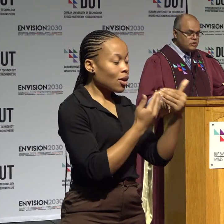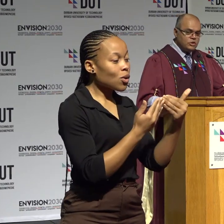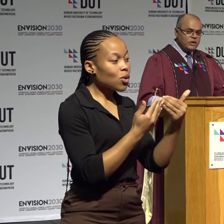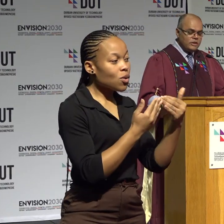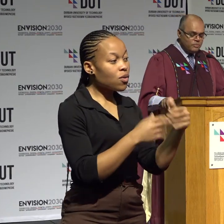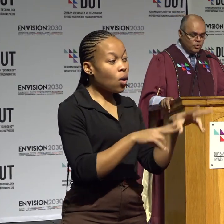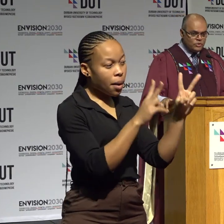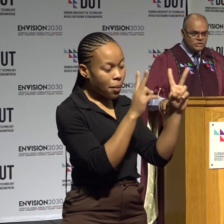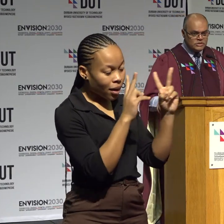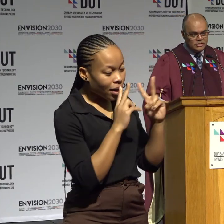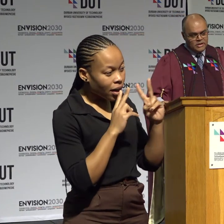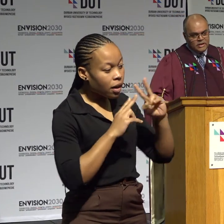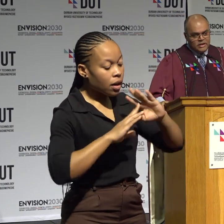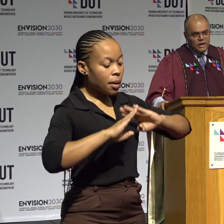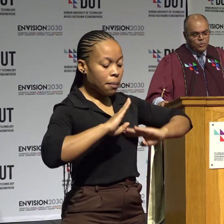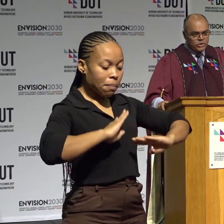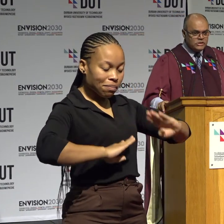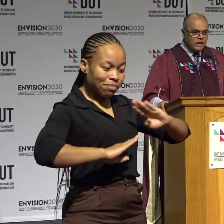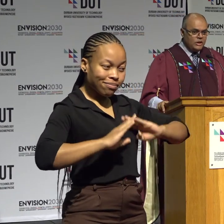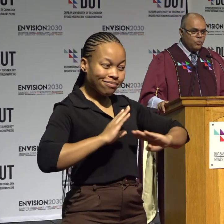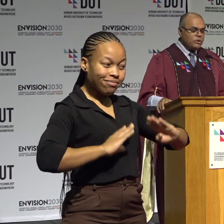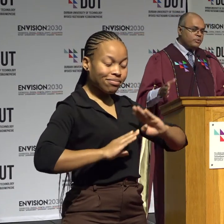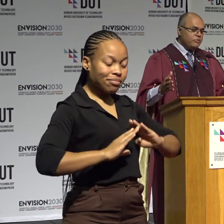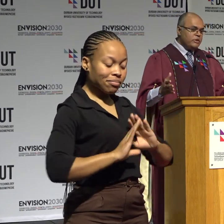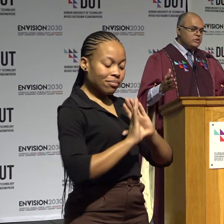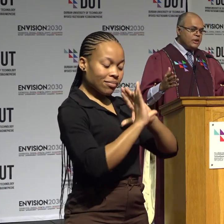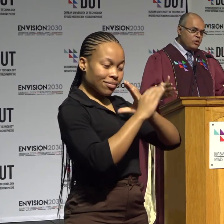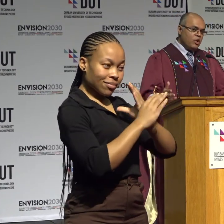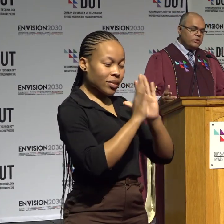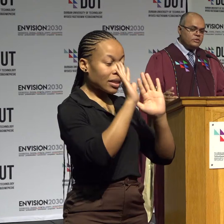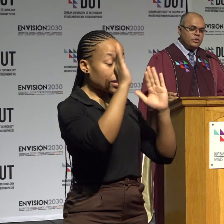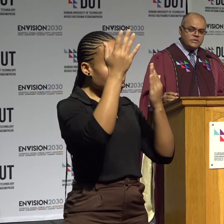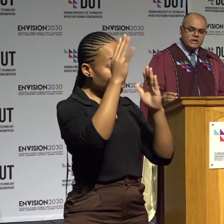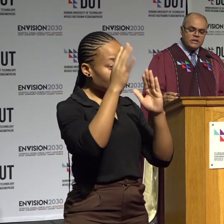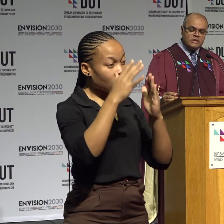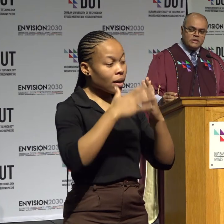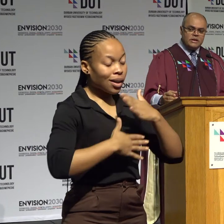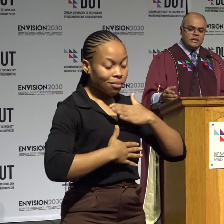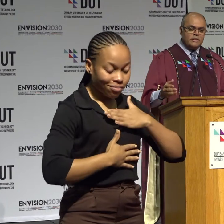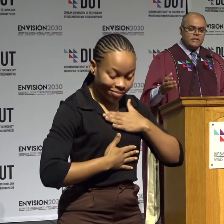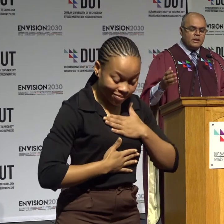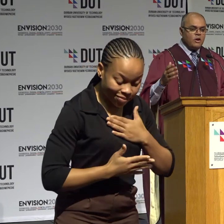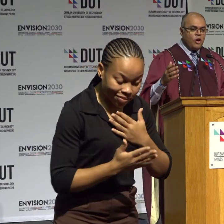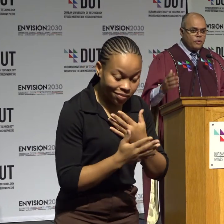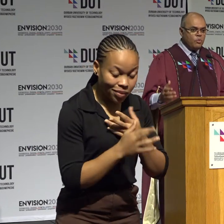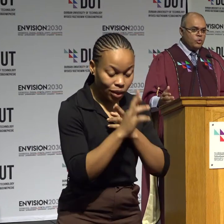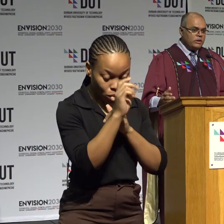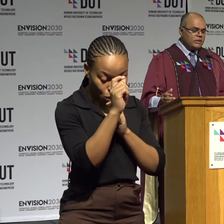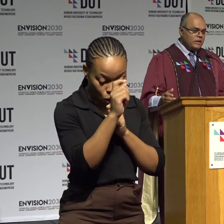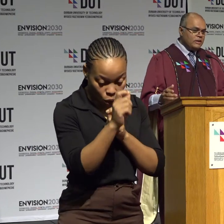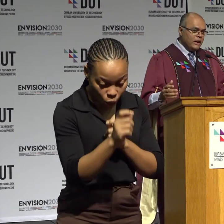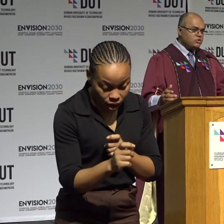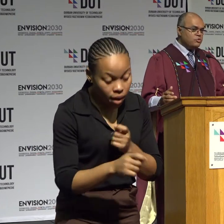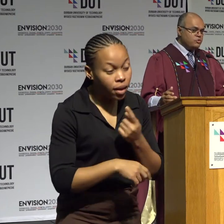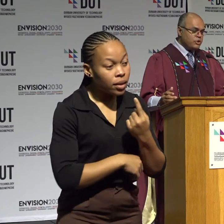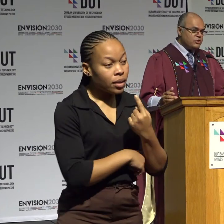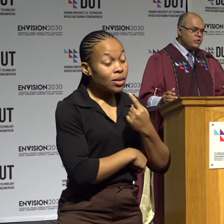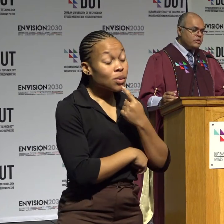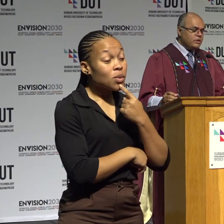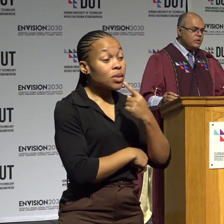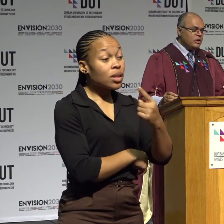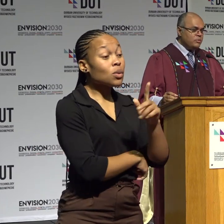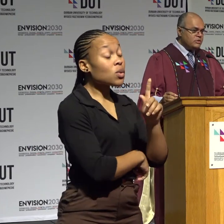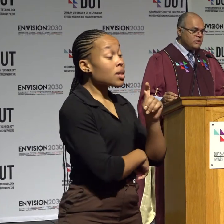their attention, and their applause. And once again, what a privilege and an honor to have said that on the morning that a national